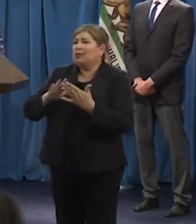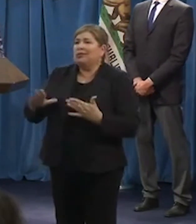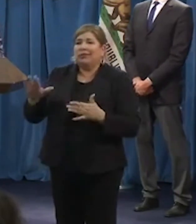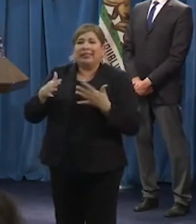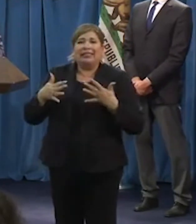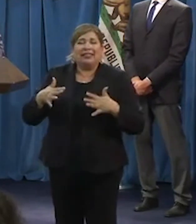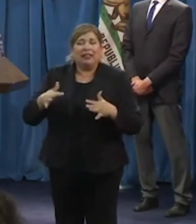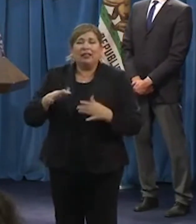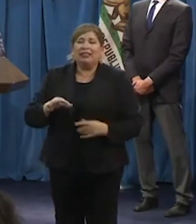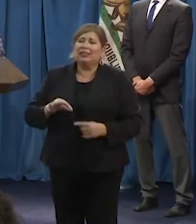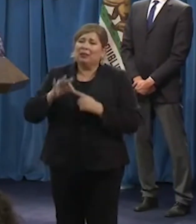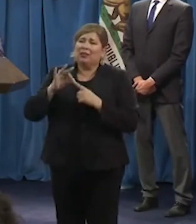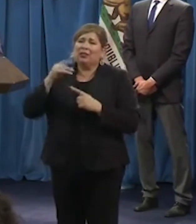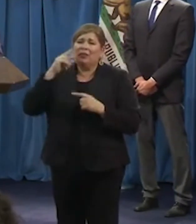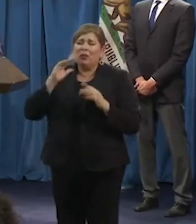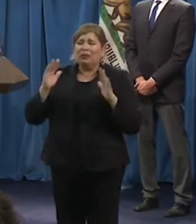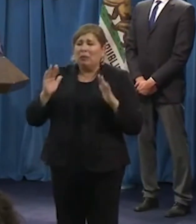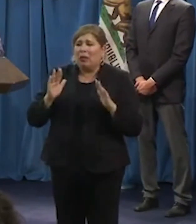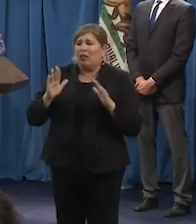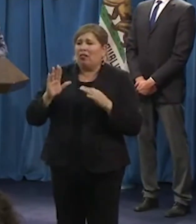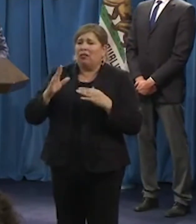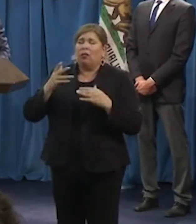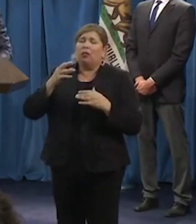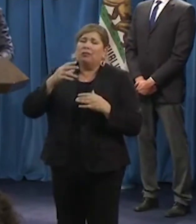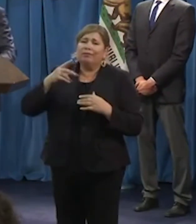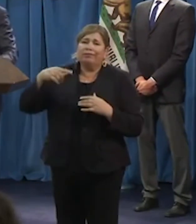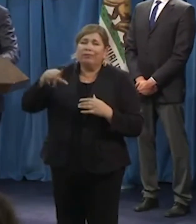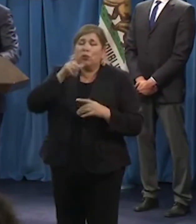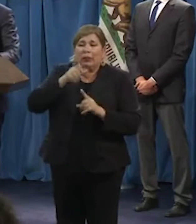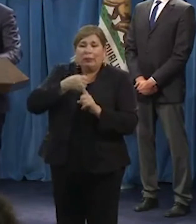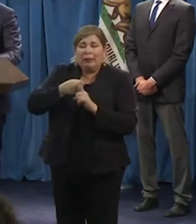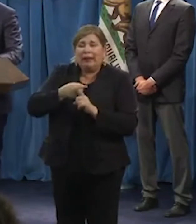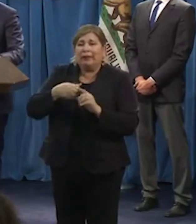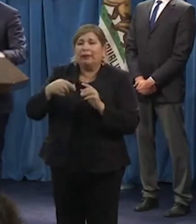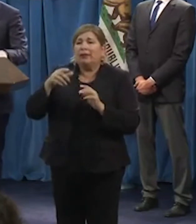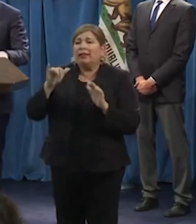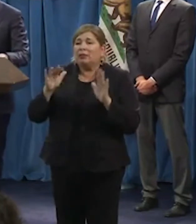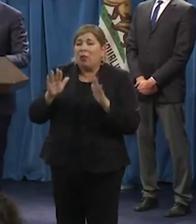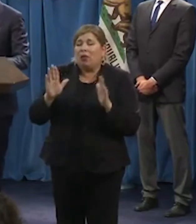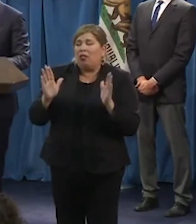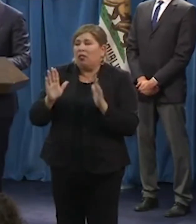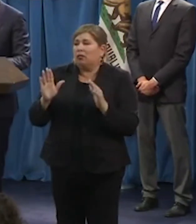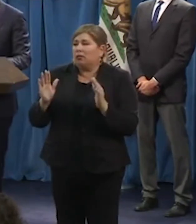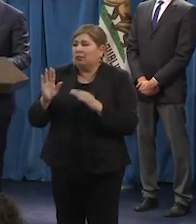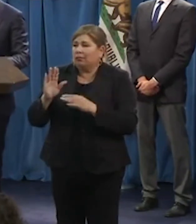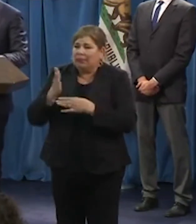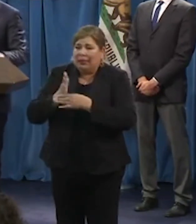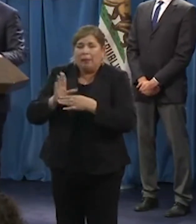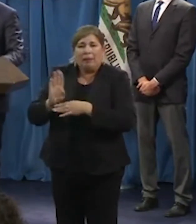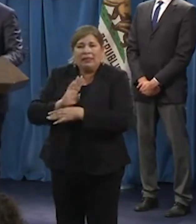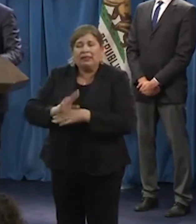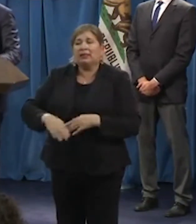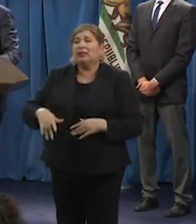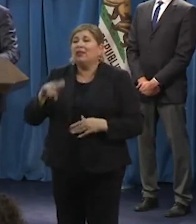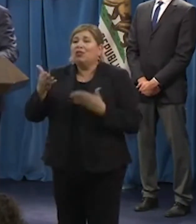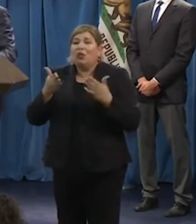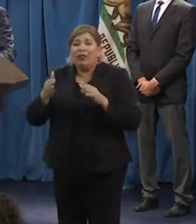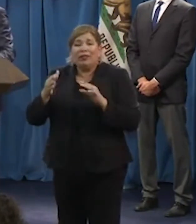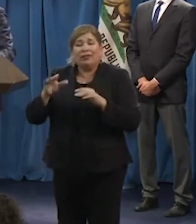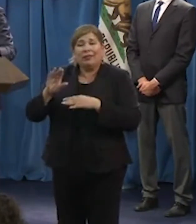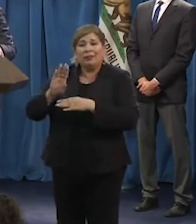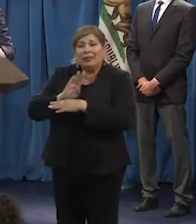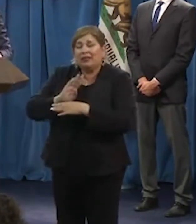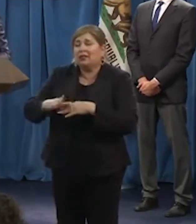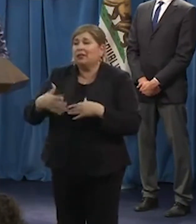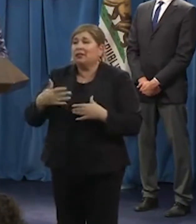of small and medium-sized businesses, particularly in the service industries, the hospitality industries that will be disproportionately